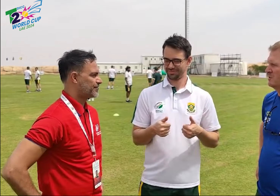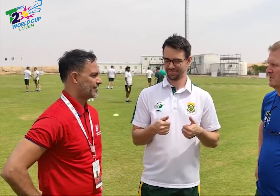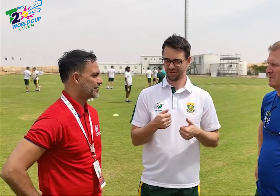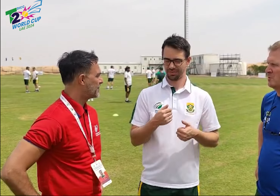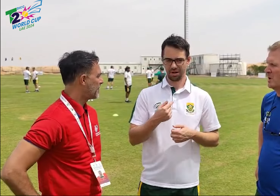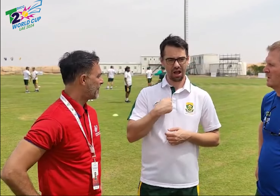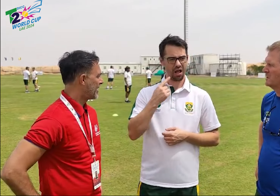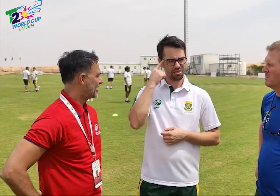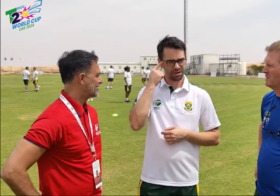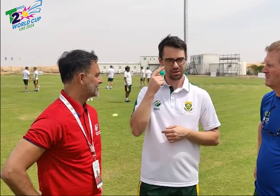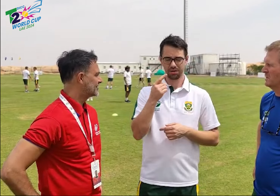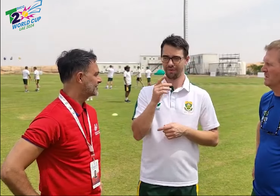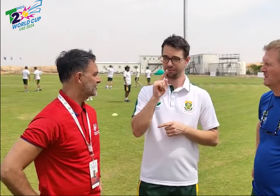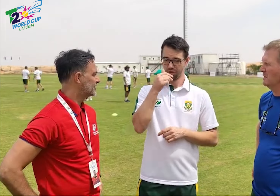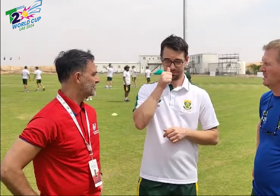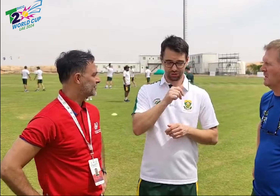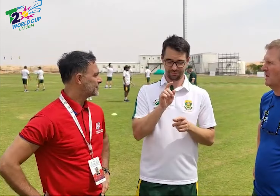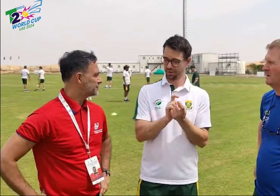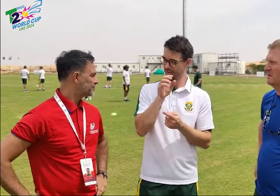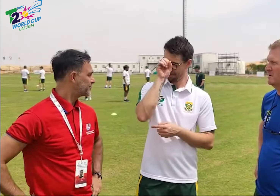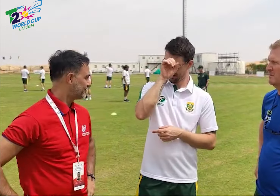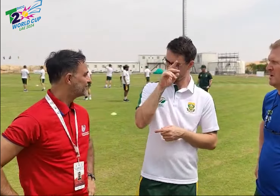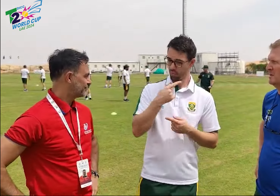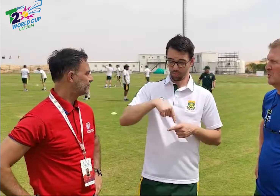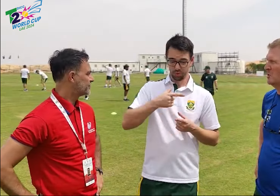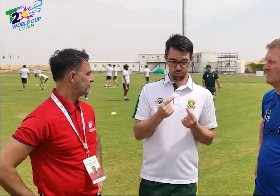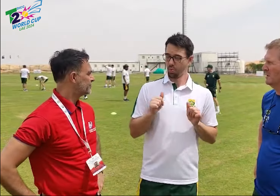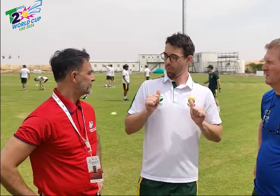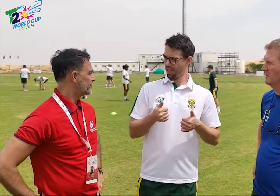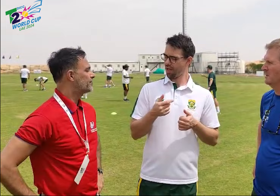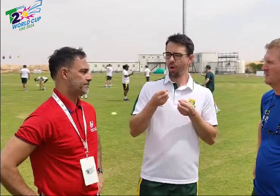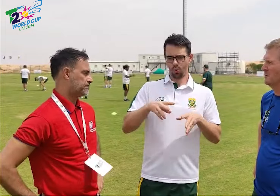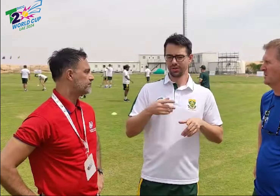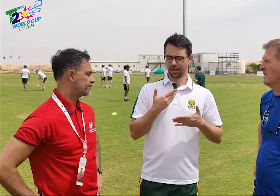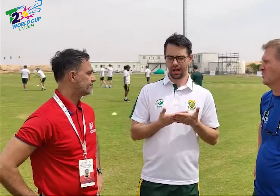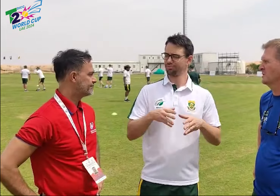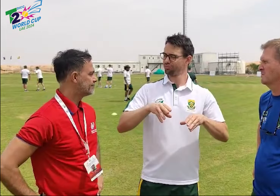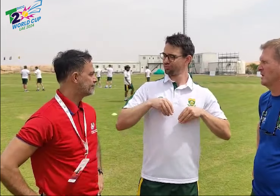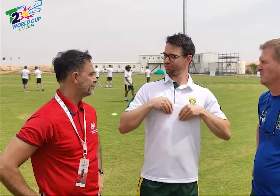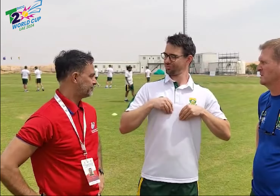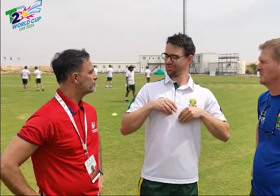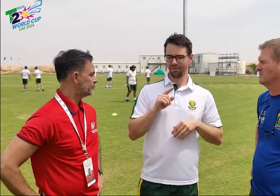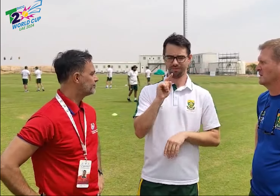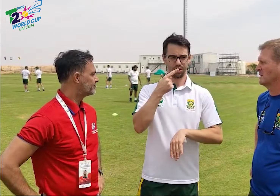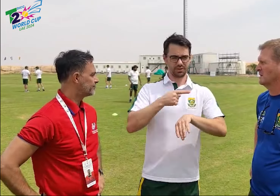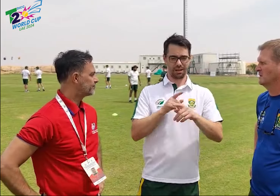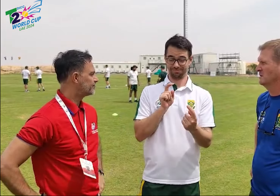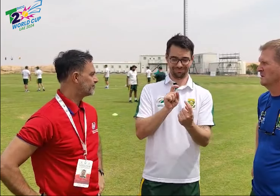I think we've done well against Pakistan. I didn't mind that we lost the first time we played since